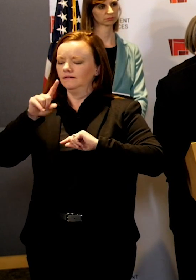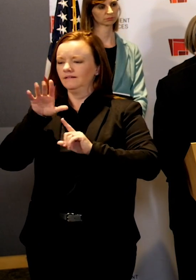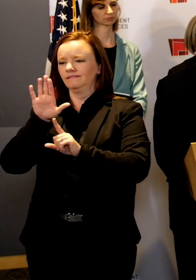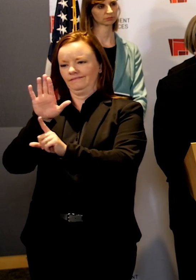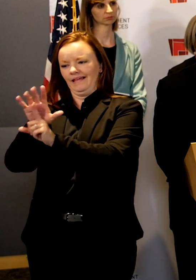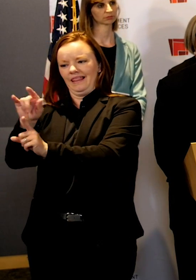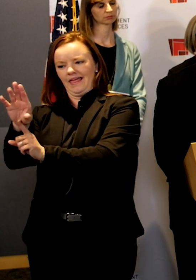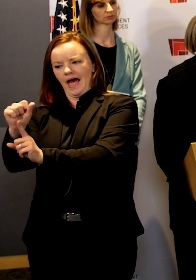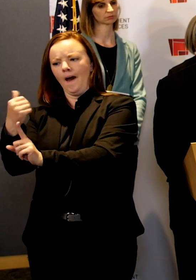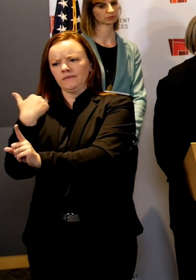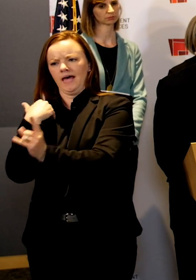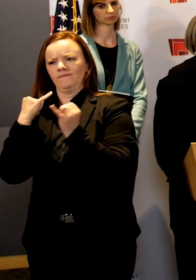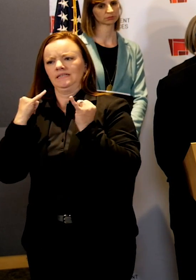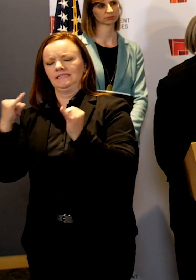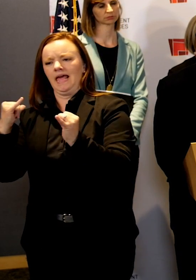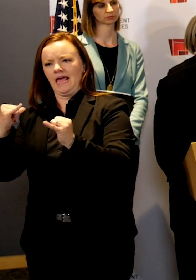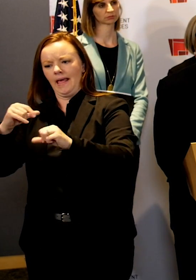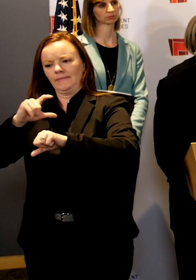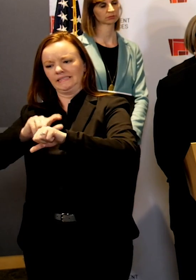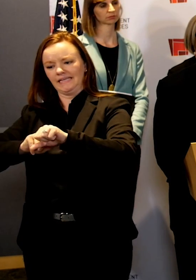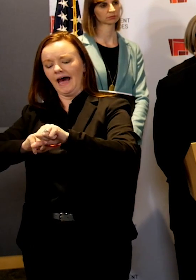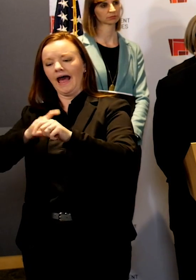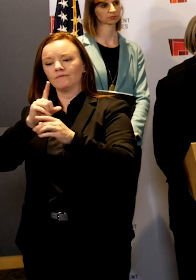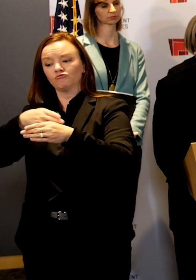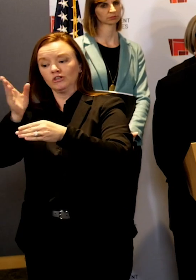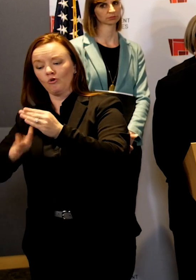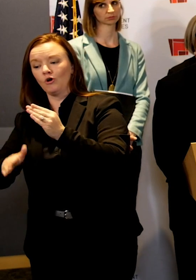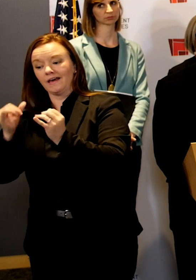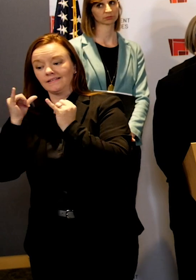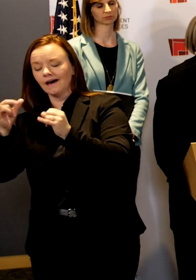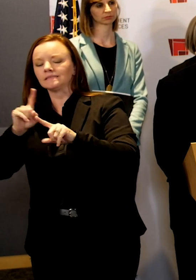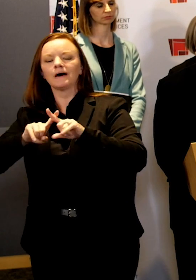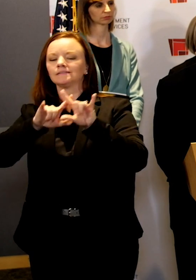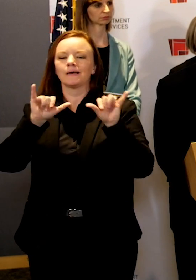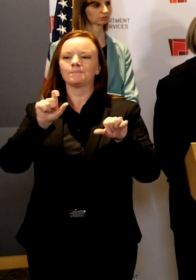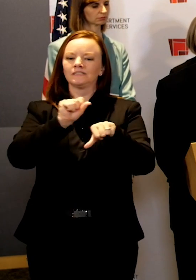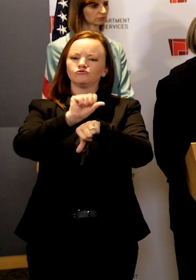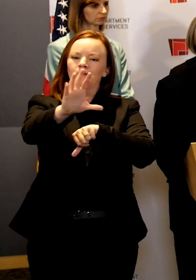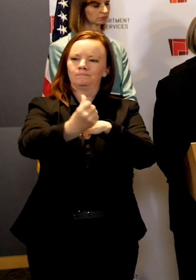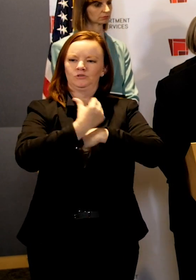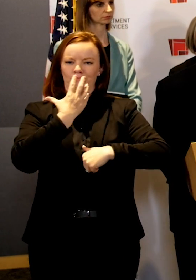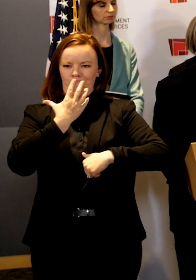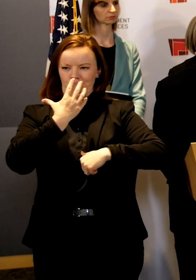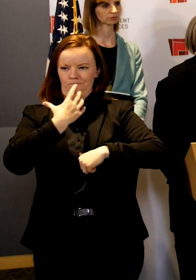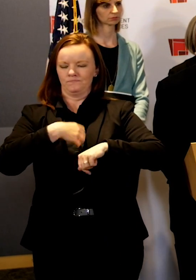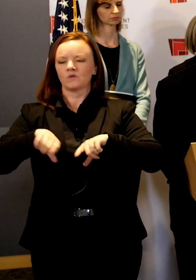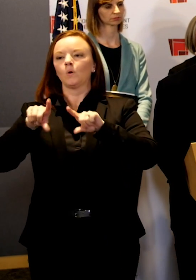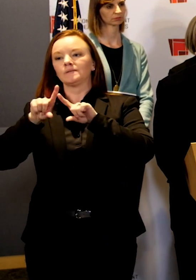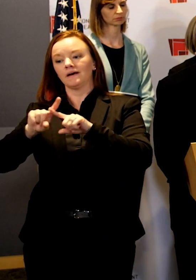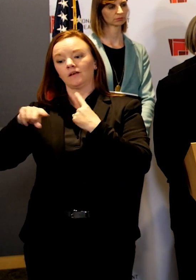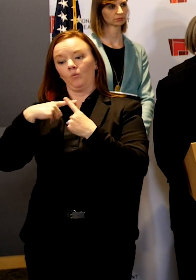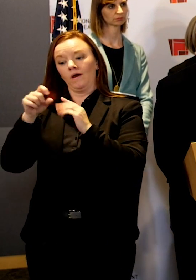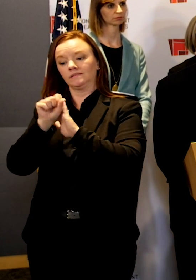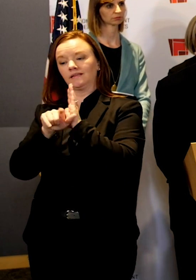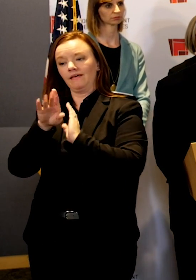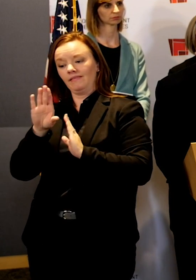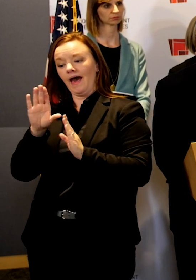that we do, but they have shipping and handling. So it depends on when our state lab gets our specimen to determine whether it's a same day, next day, or